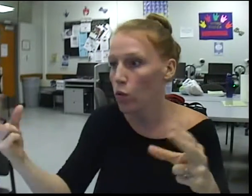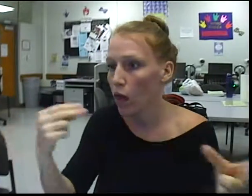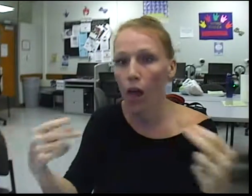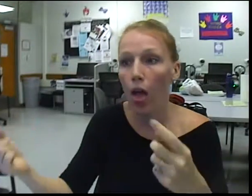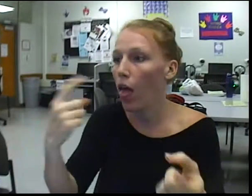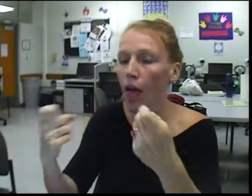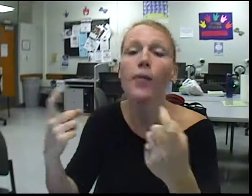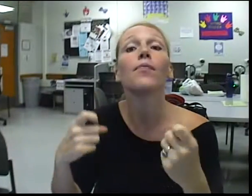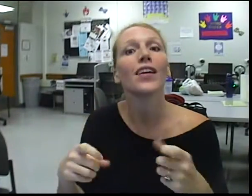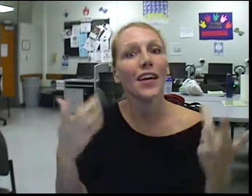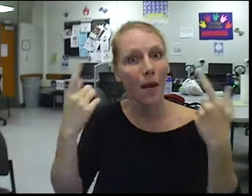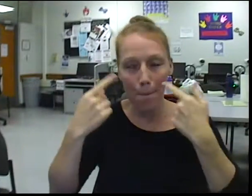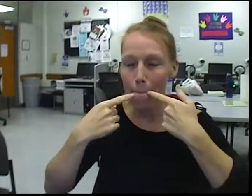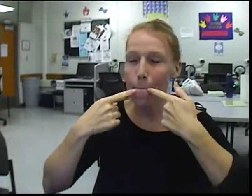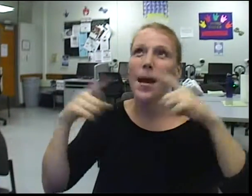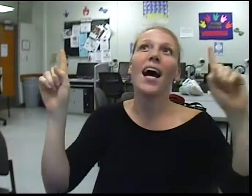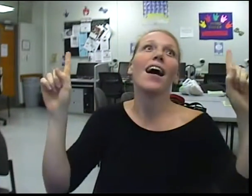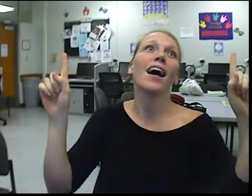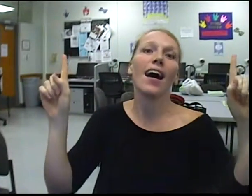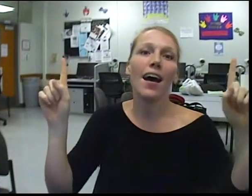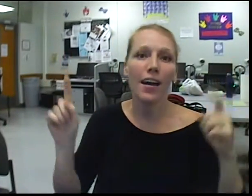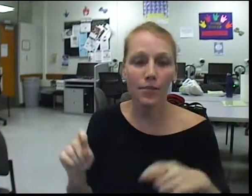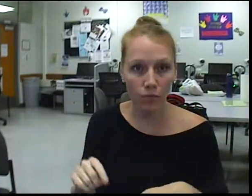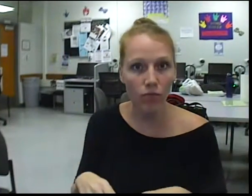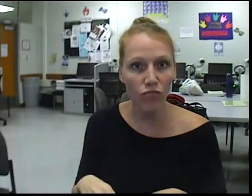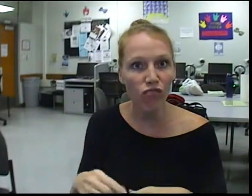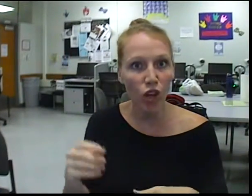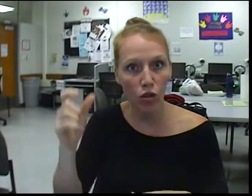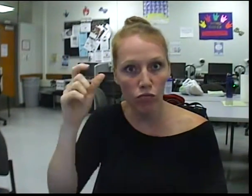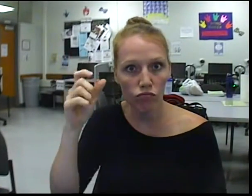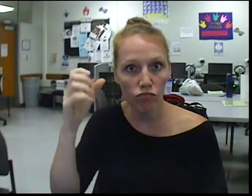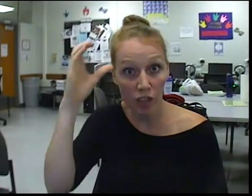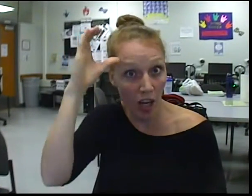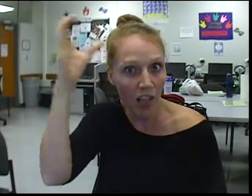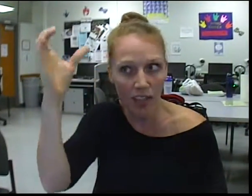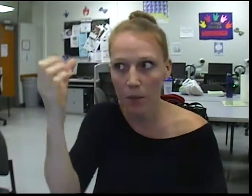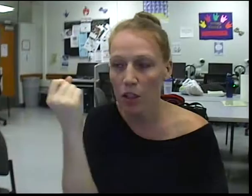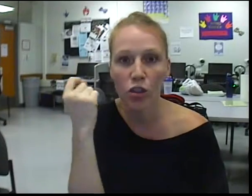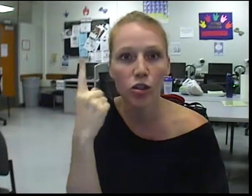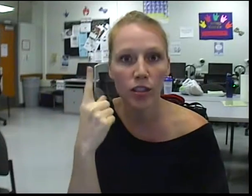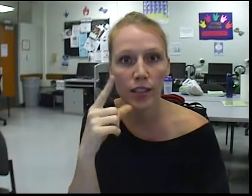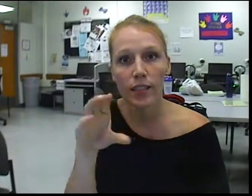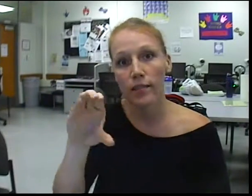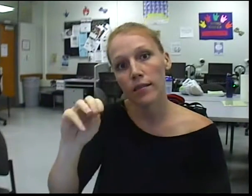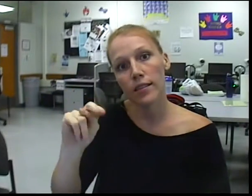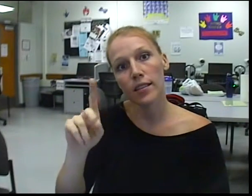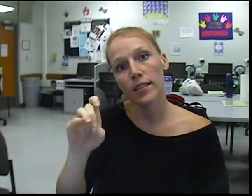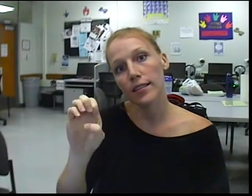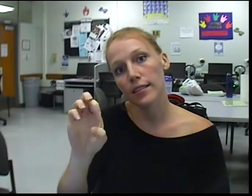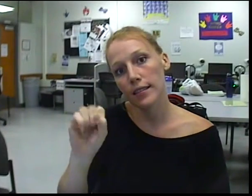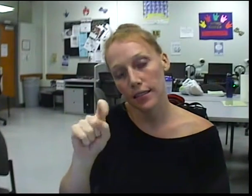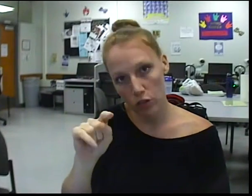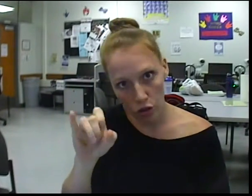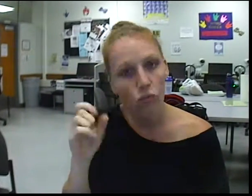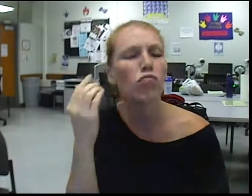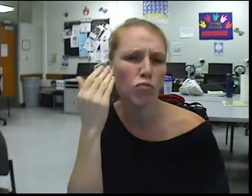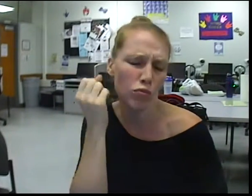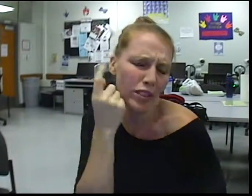with the reason why condensation takes place. Now, we know that condensation is water collecting outside of the cup. What I want to know is